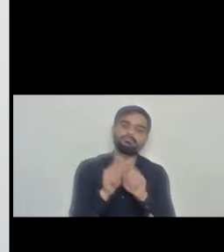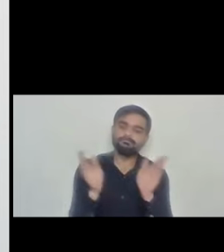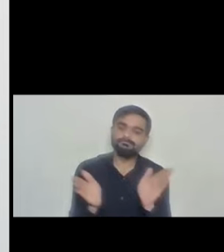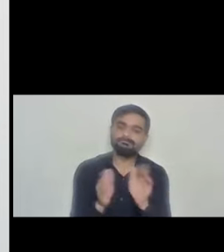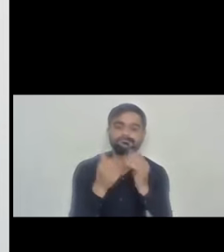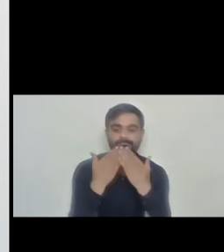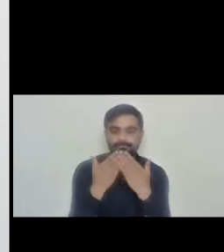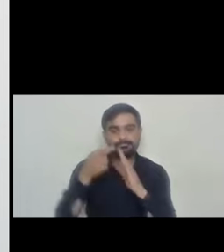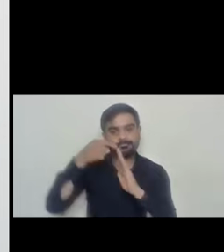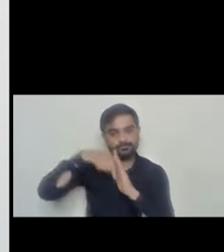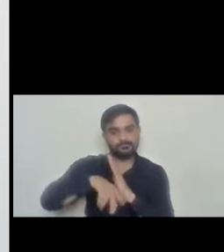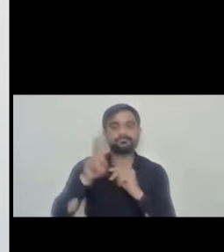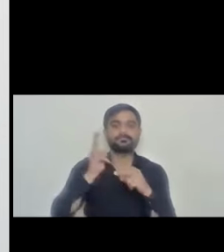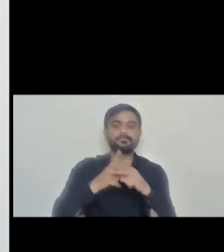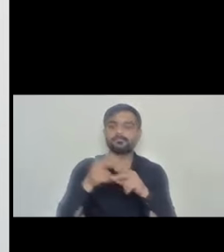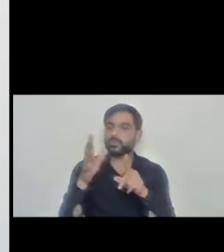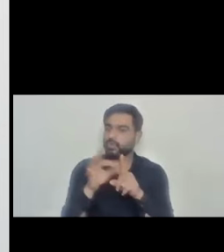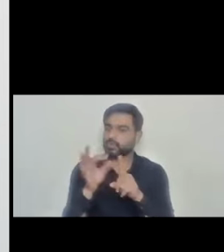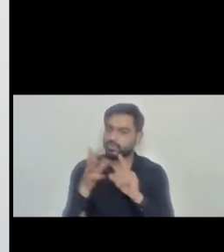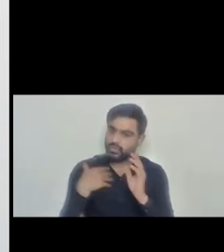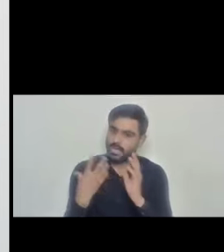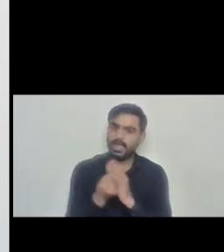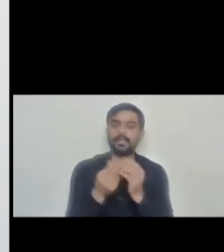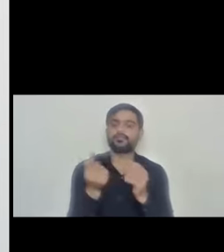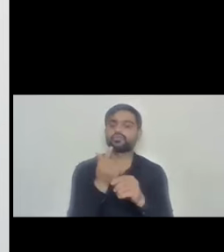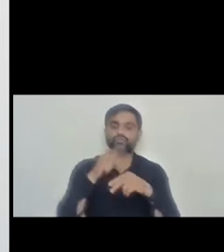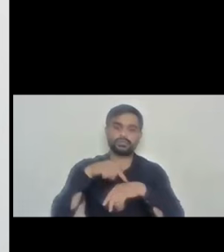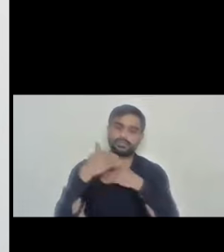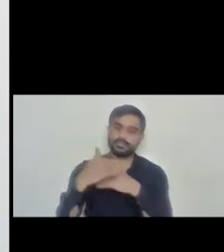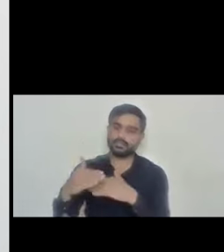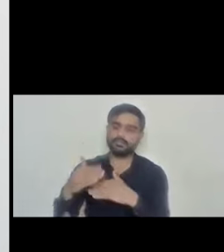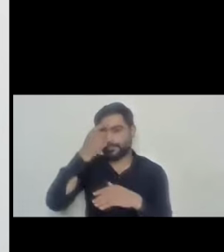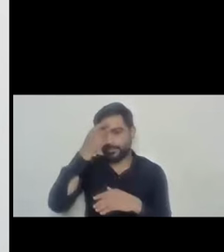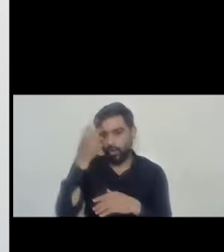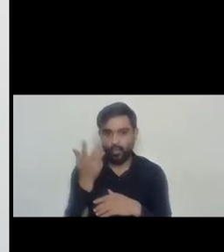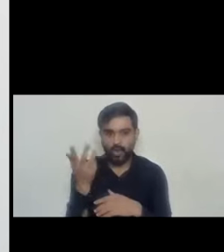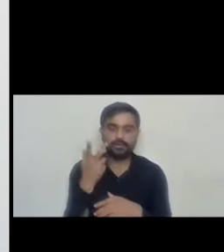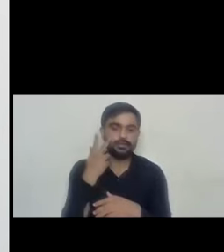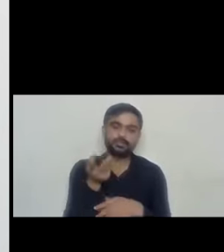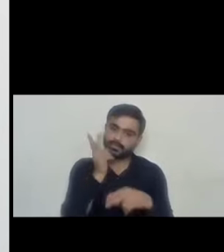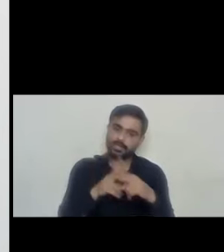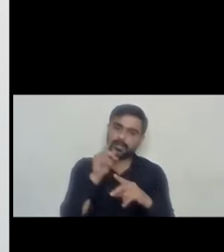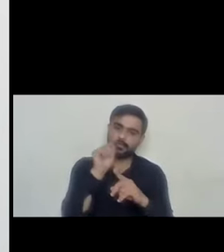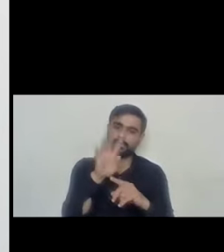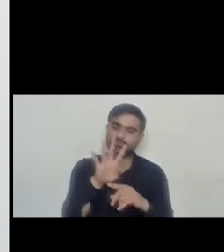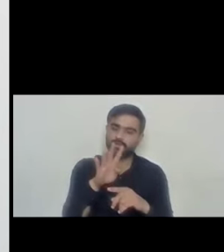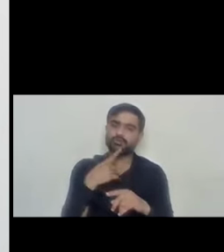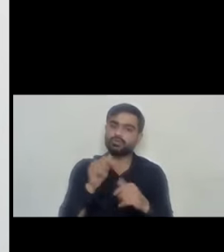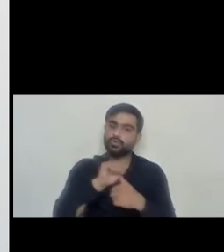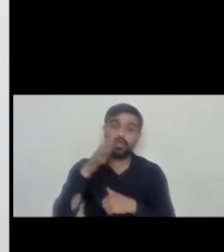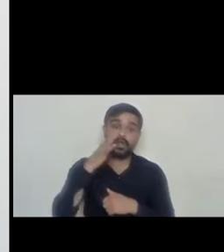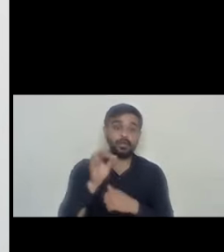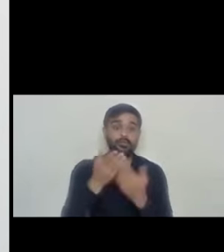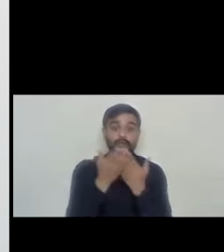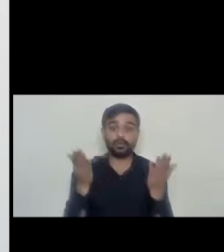academic debate about how we have been dealing with a certain issue. So for all of that, it's important that you